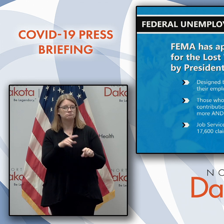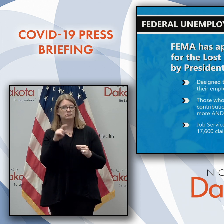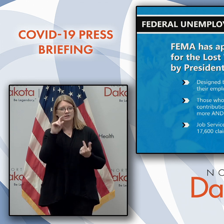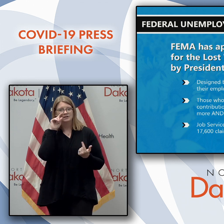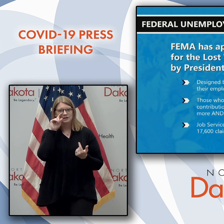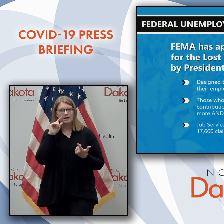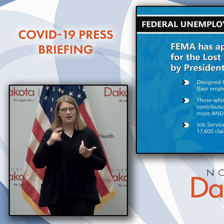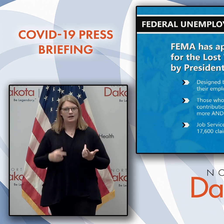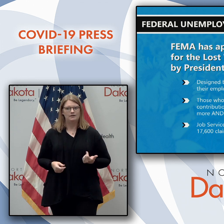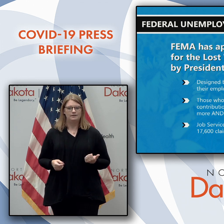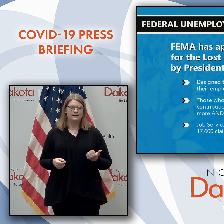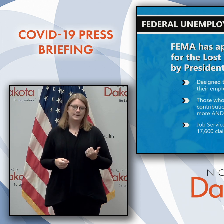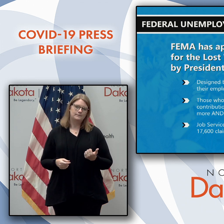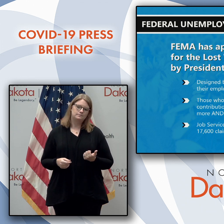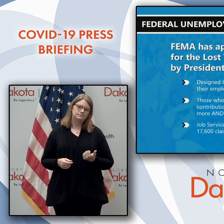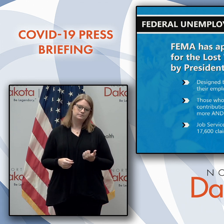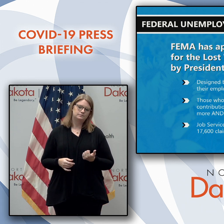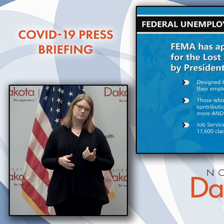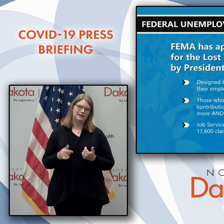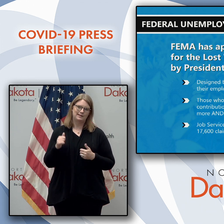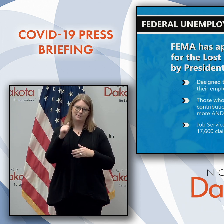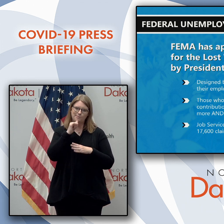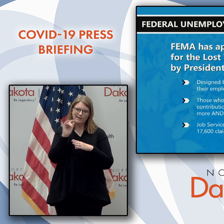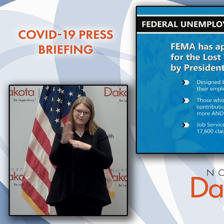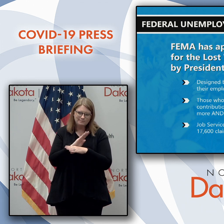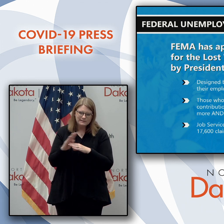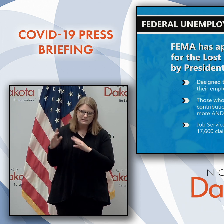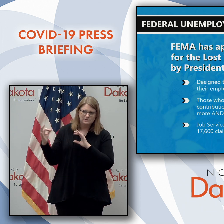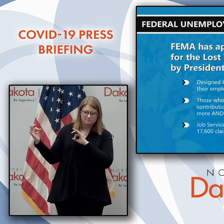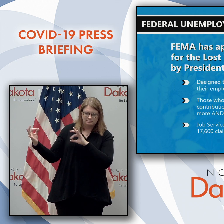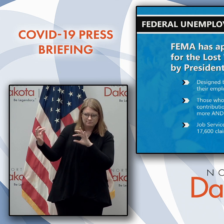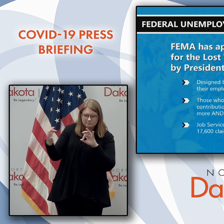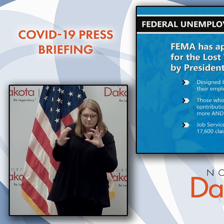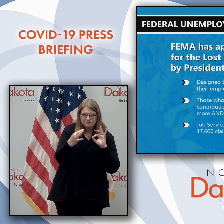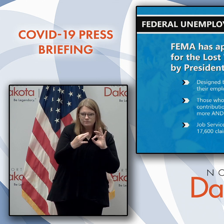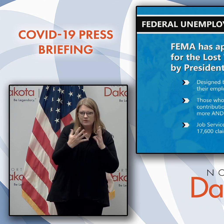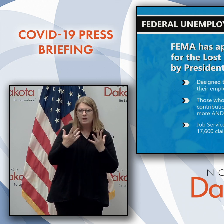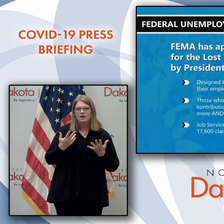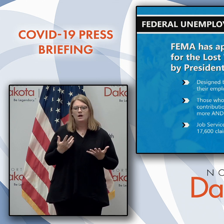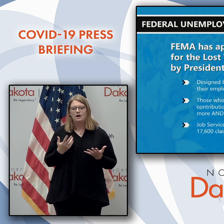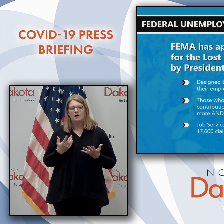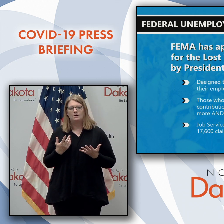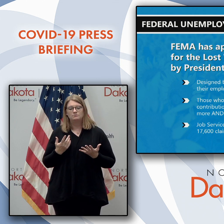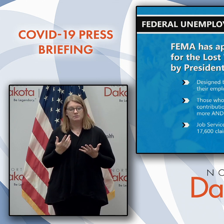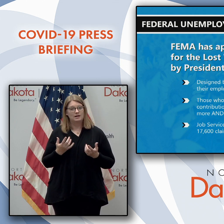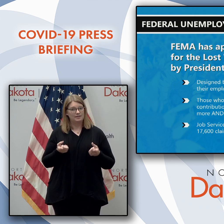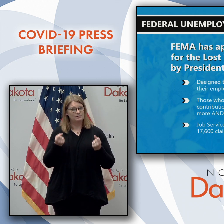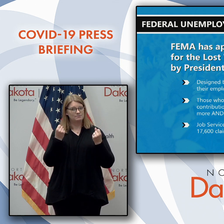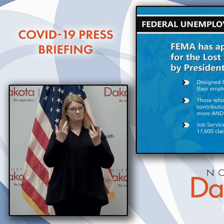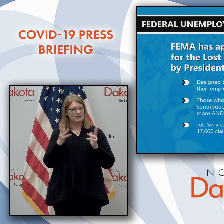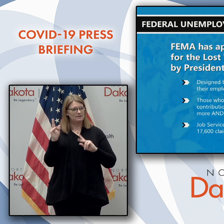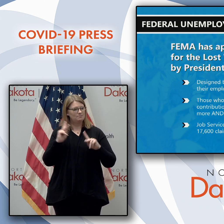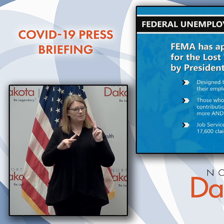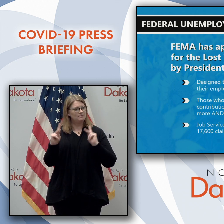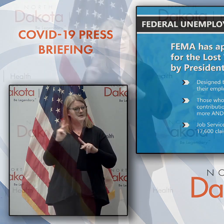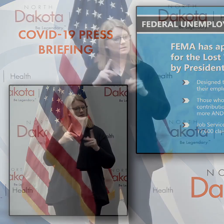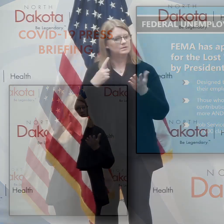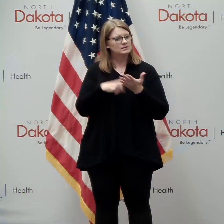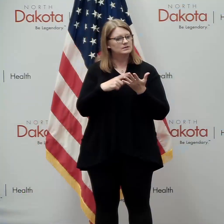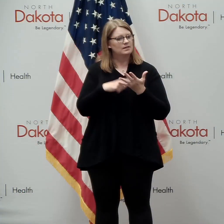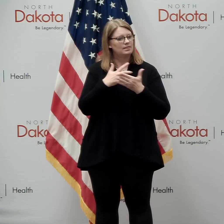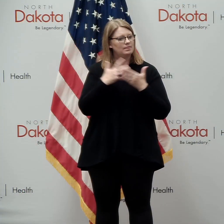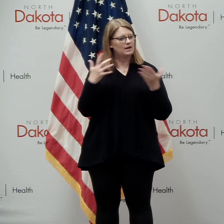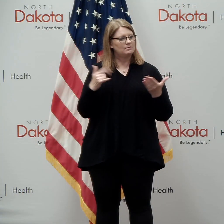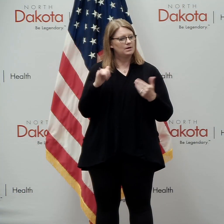input from the private sector, and the private sector, many people out there, again, we're talking a lot about unemployment,